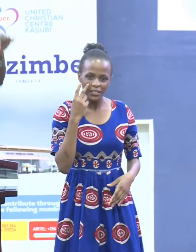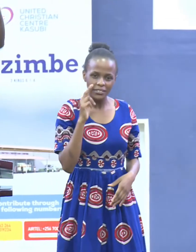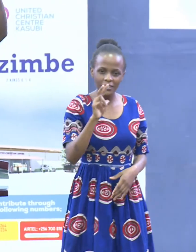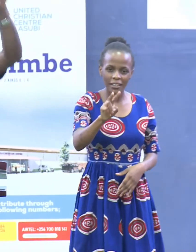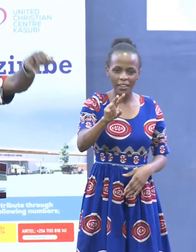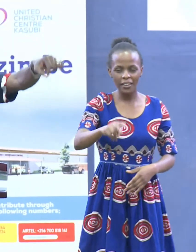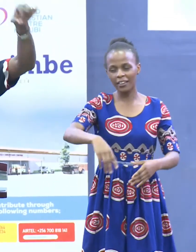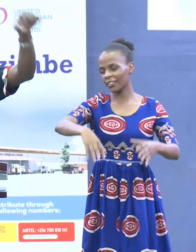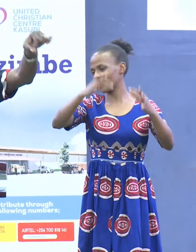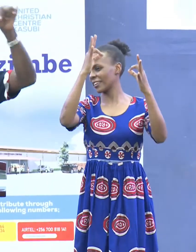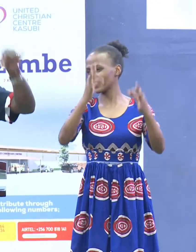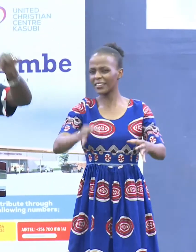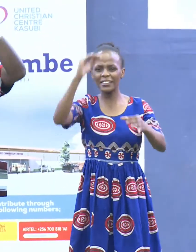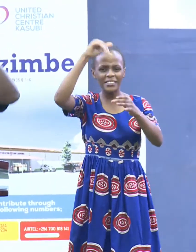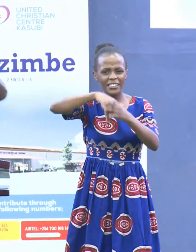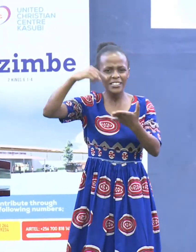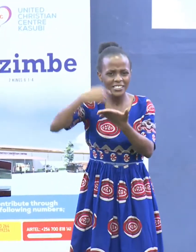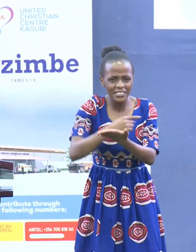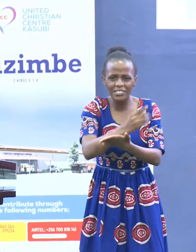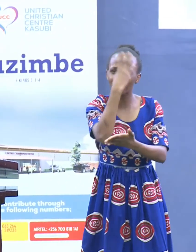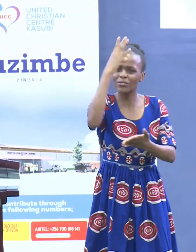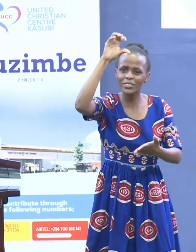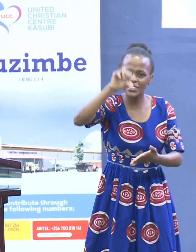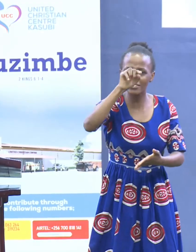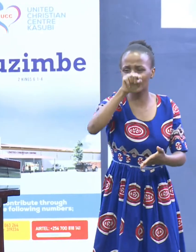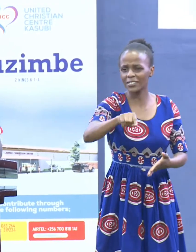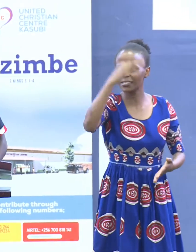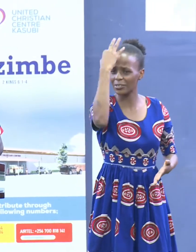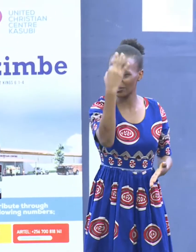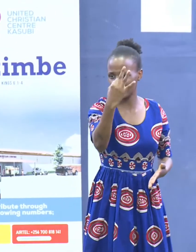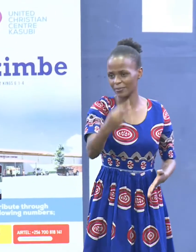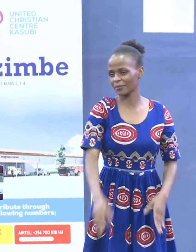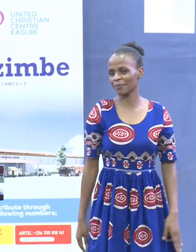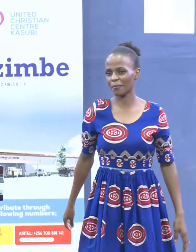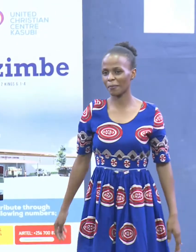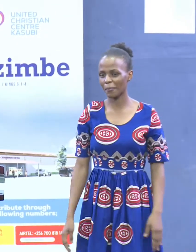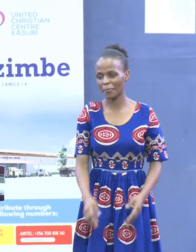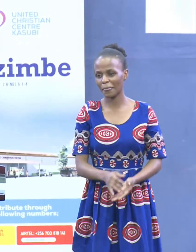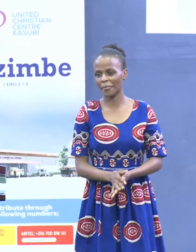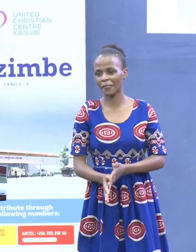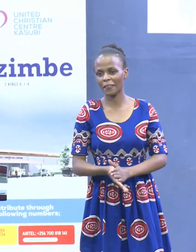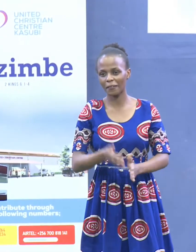to see what is in Genesis 49 verse 3.